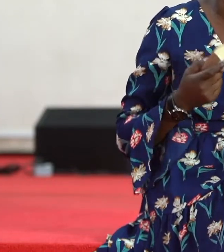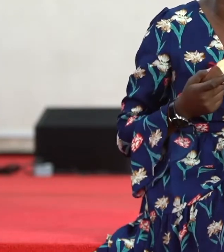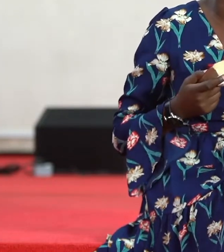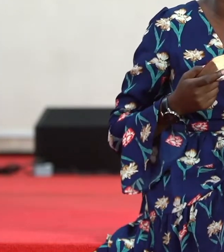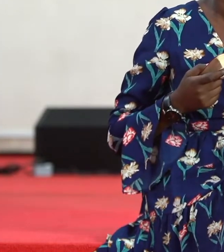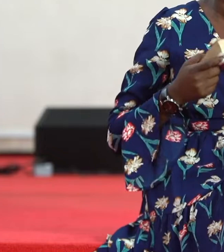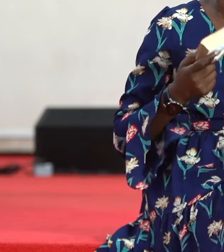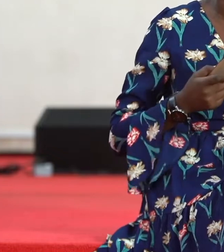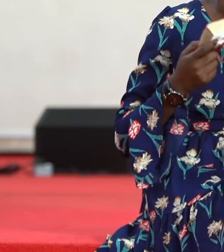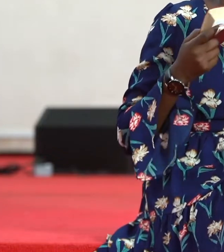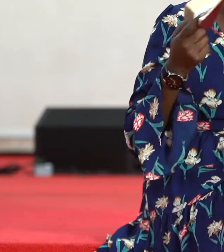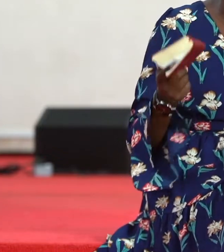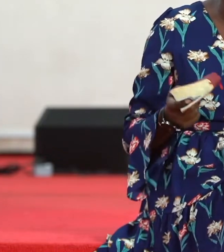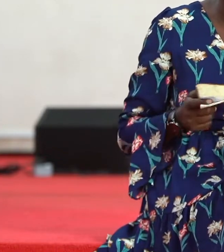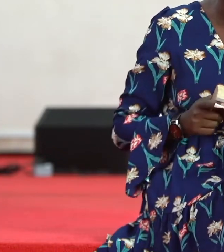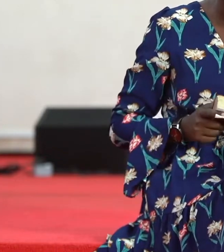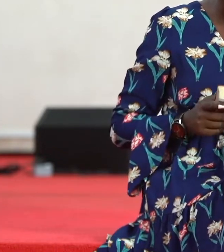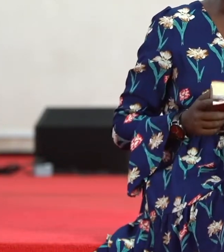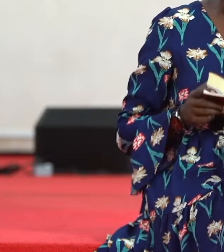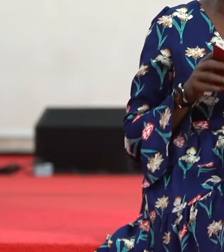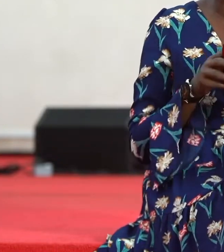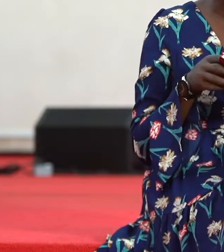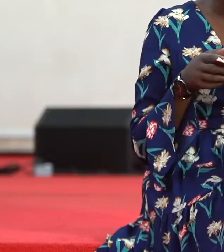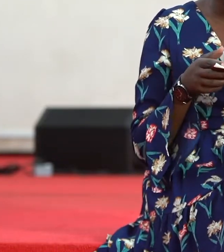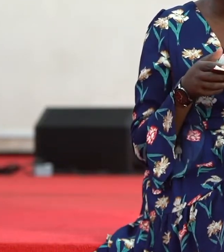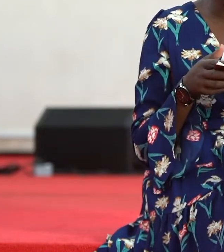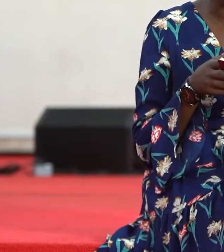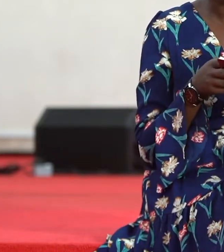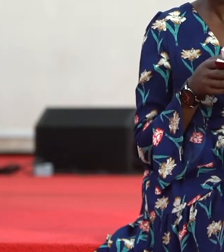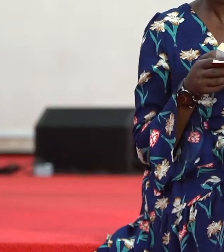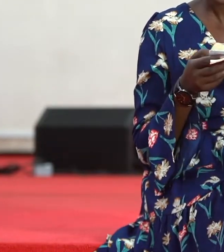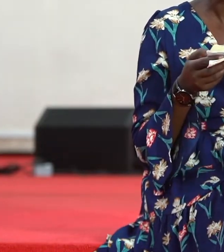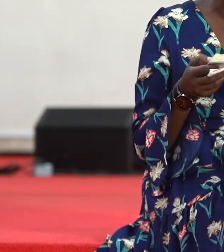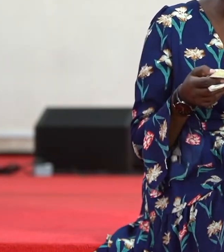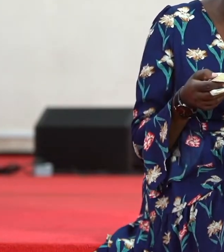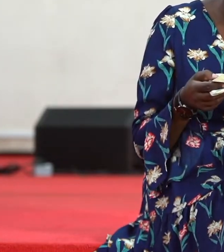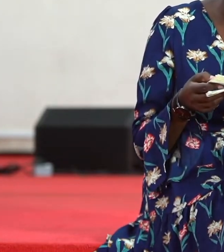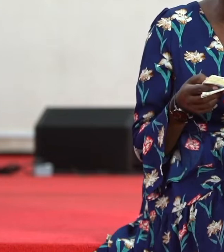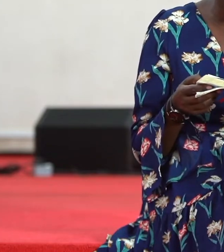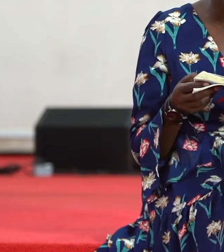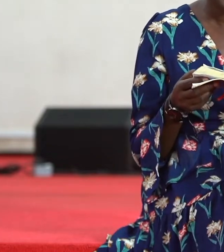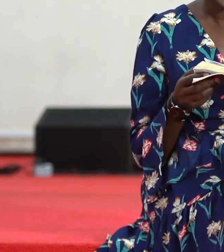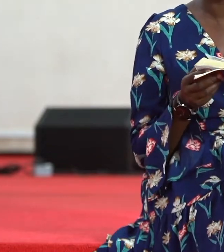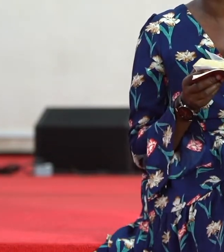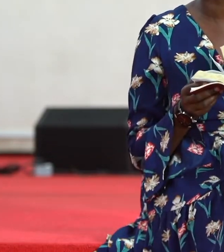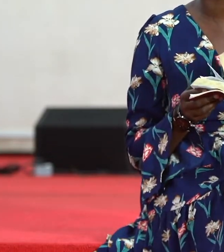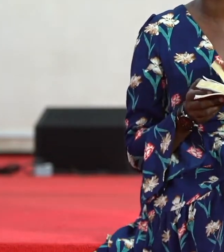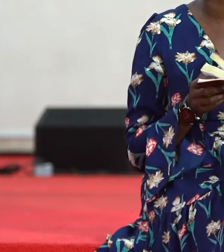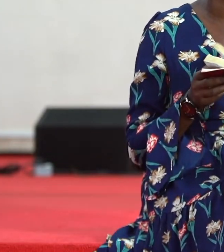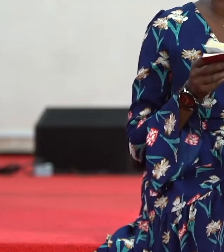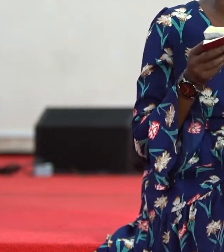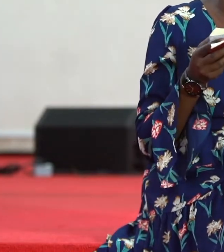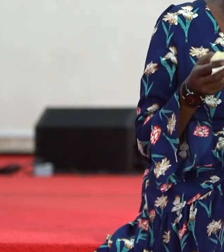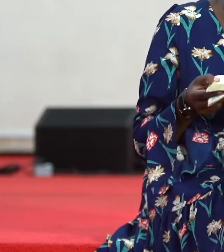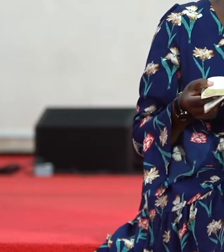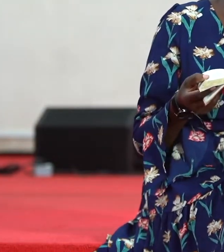what God has in store for us. And so for us to be able to read the Bible and see what